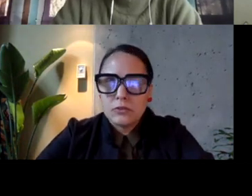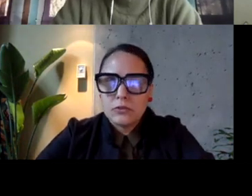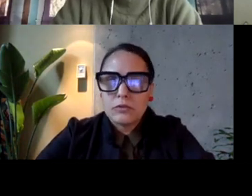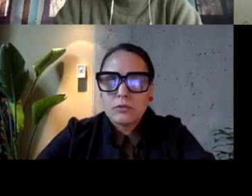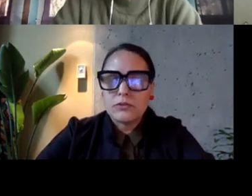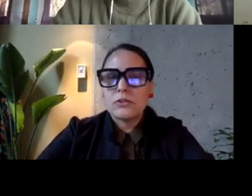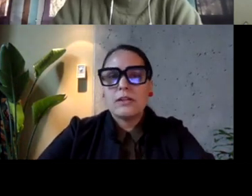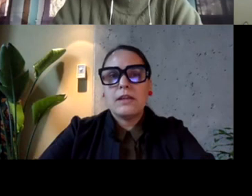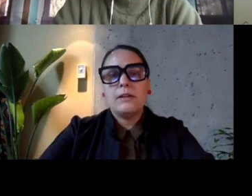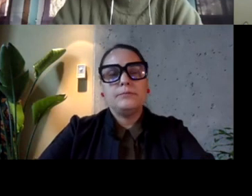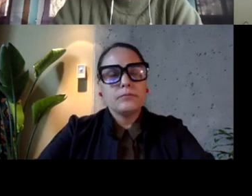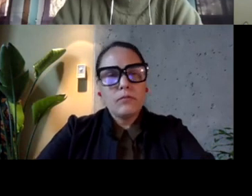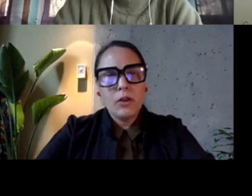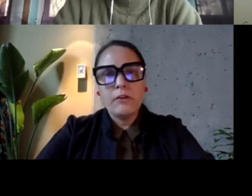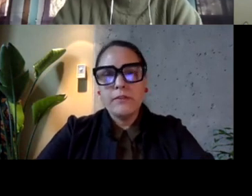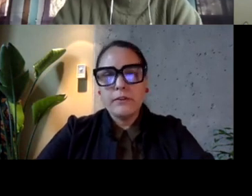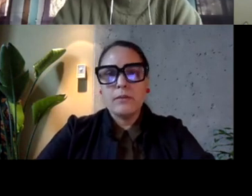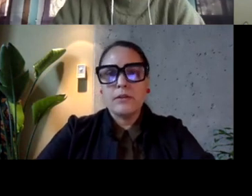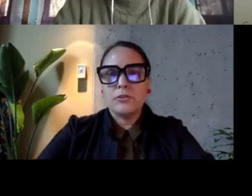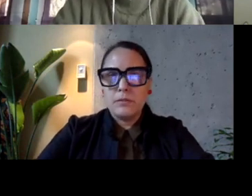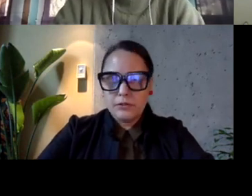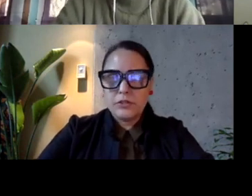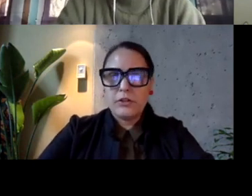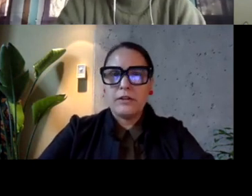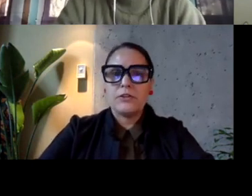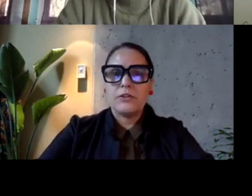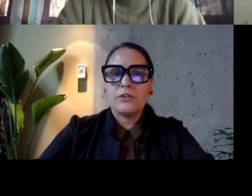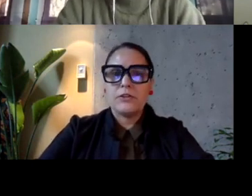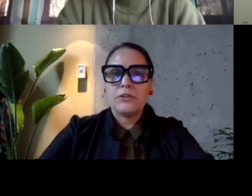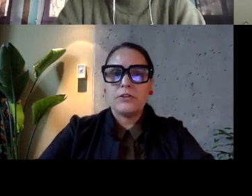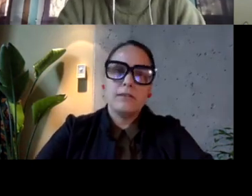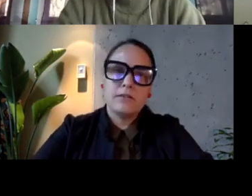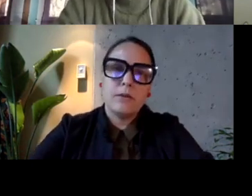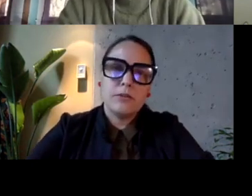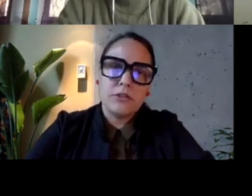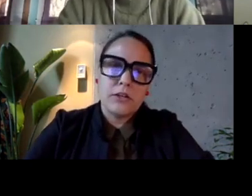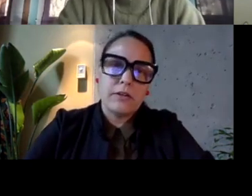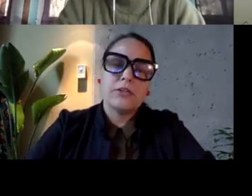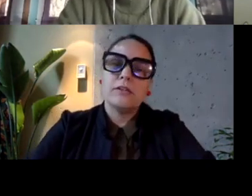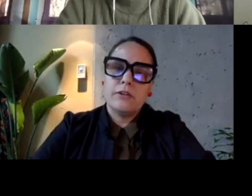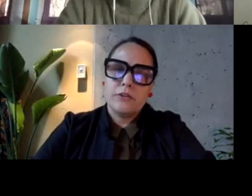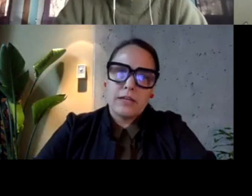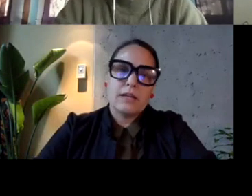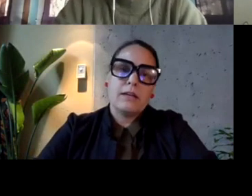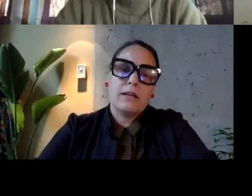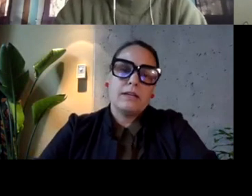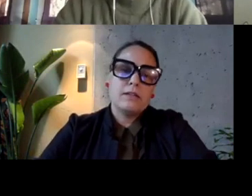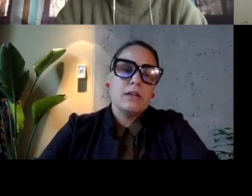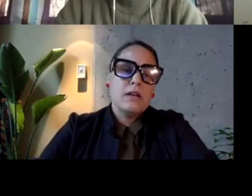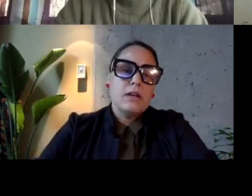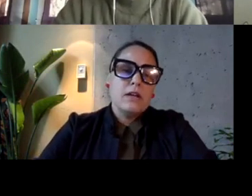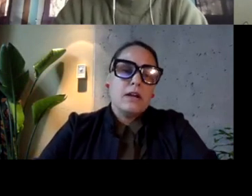as those results today are very much multi-generational. And this is a multi-generational undertaking.